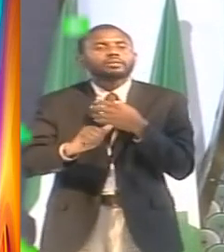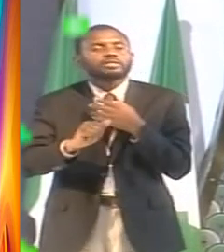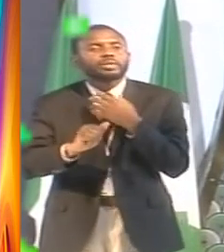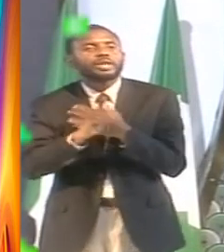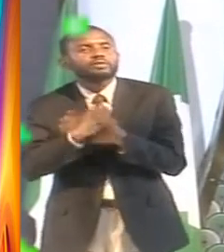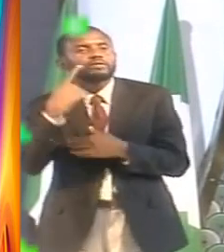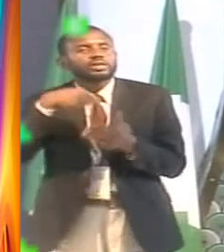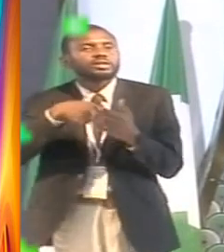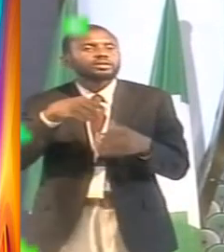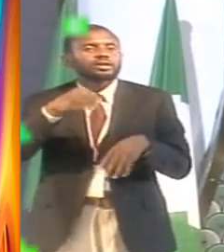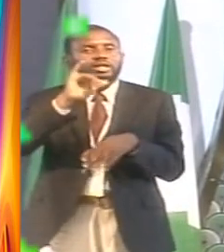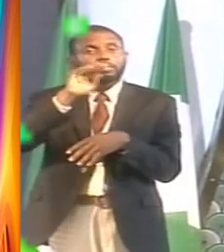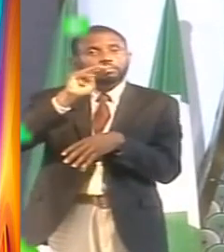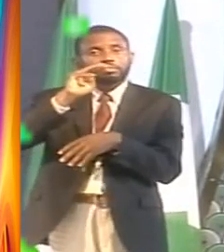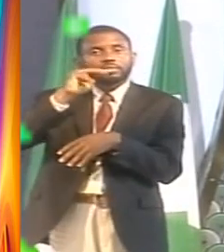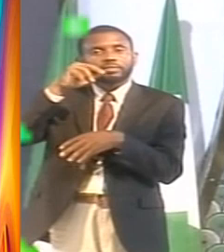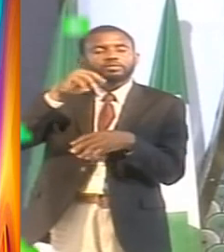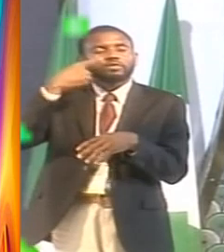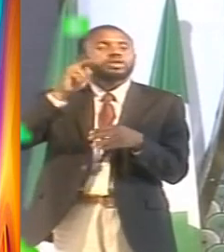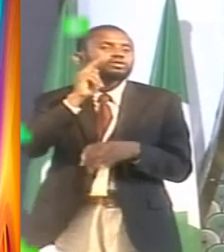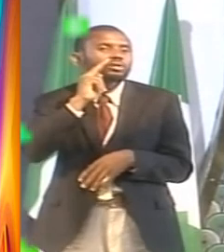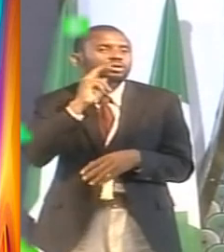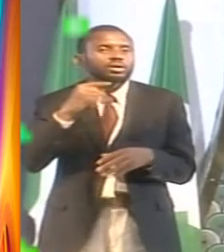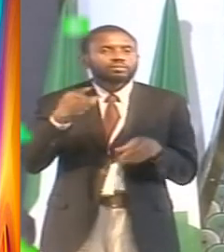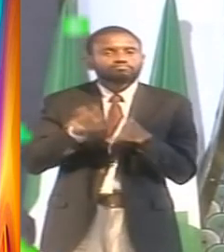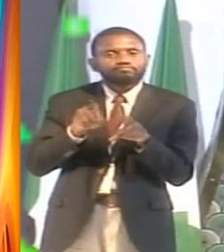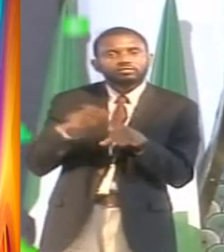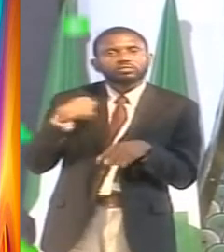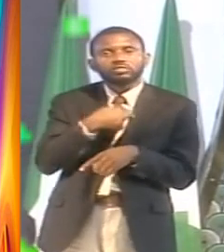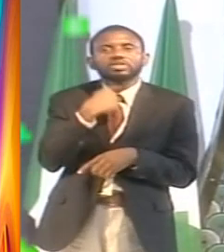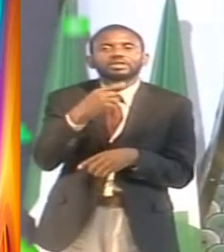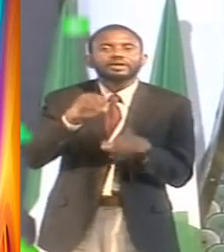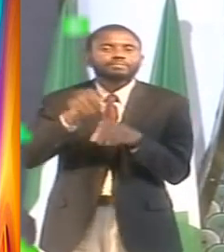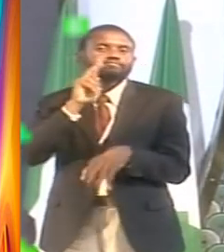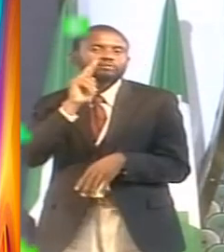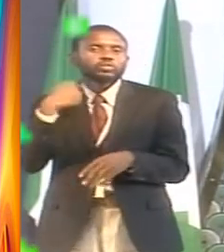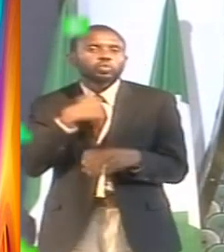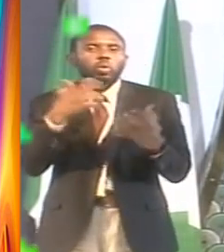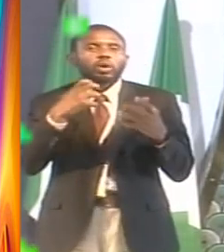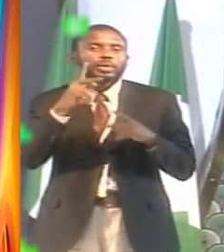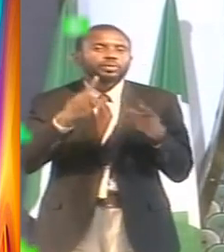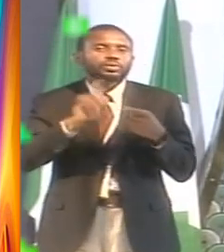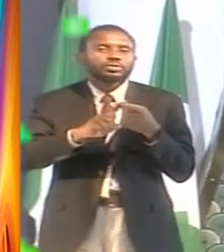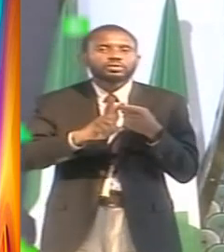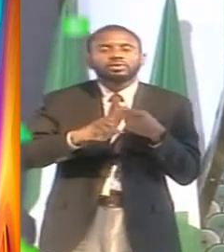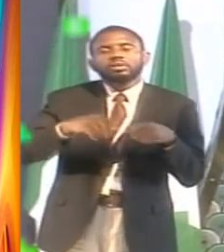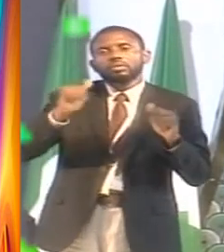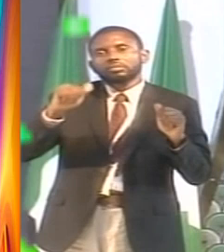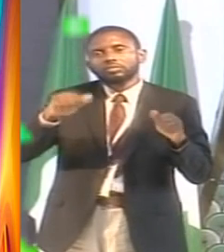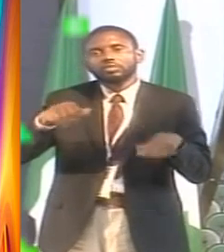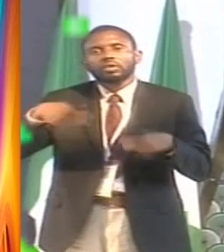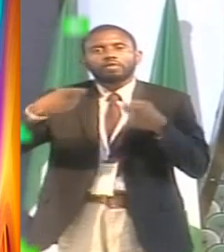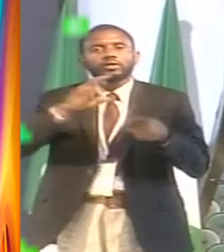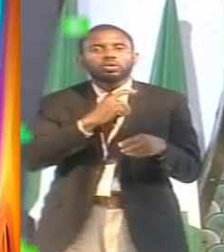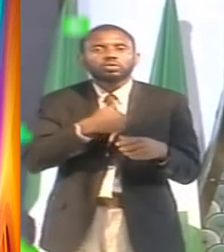And of course, with one side of our mouth, we also say as Nigerians that we want people to be able to govern us, who love us, who cherish